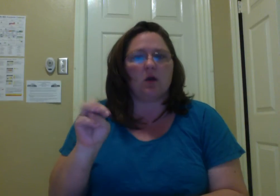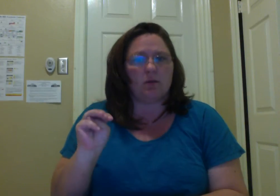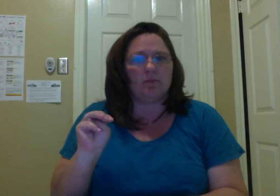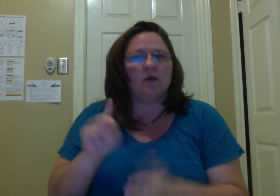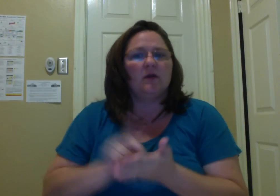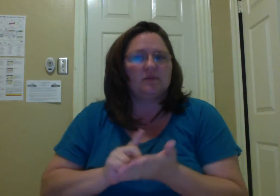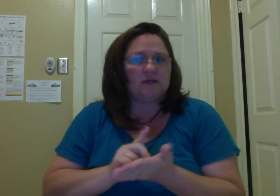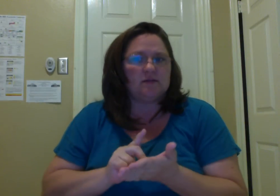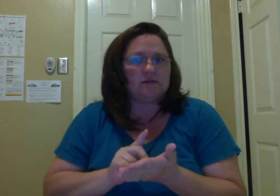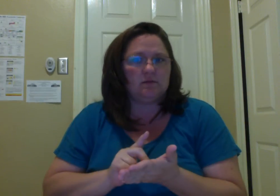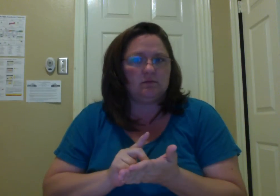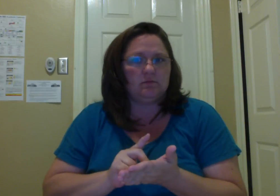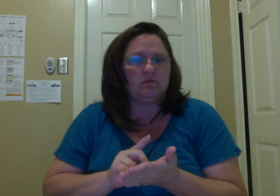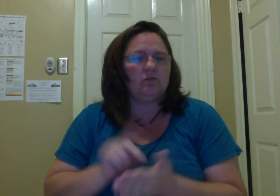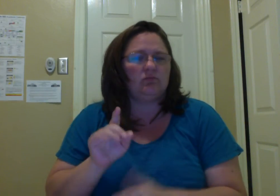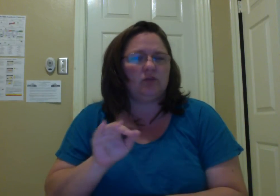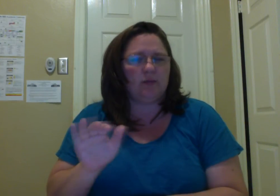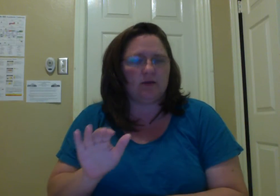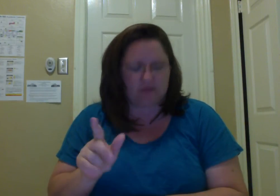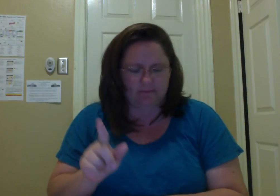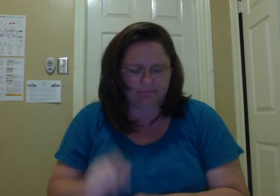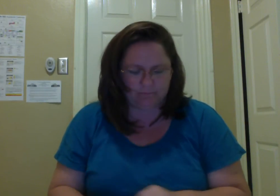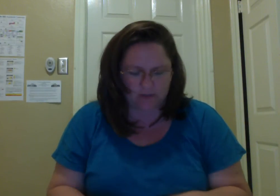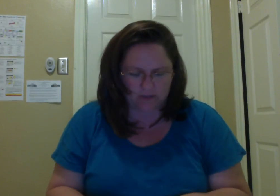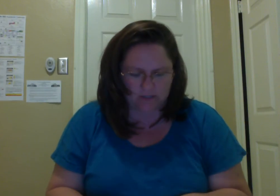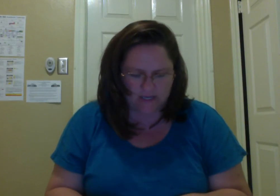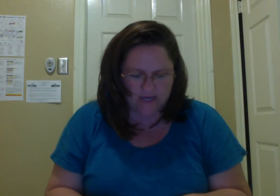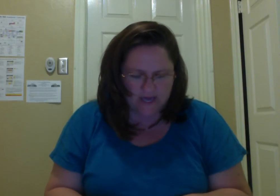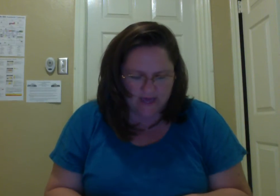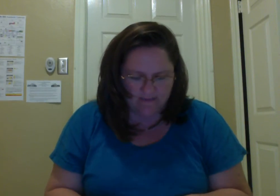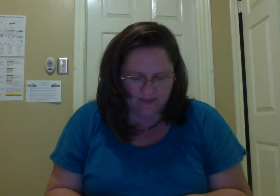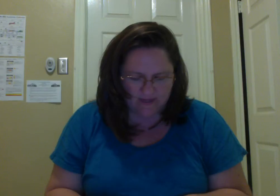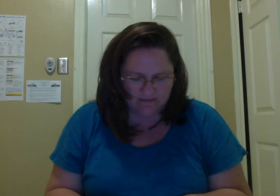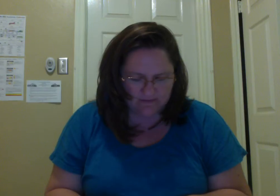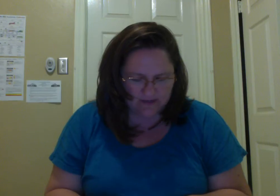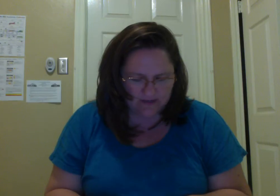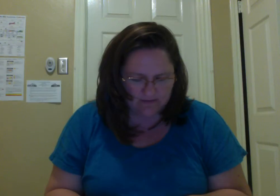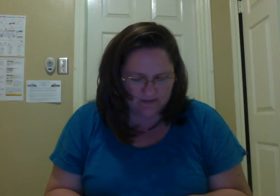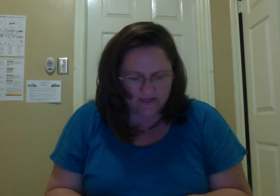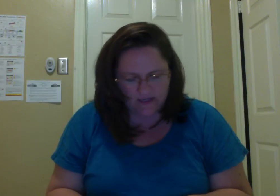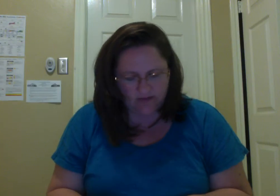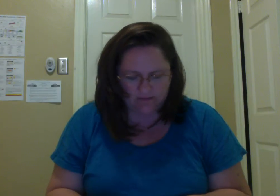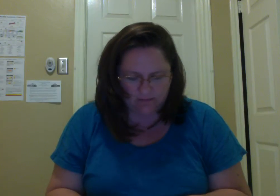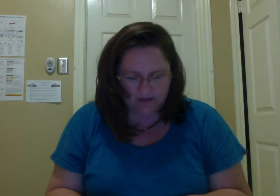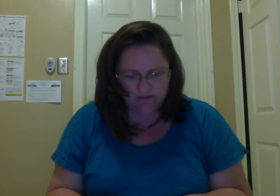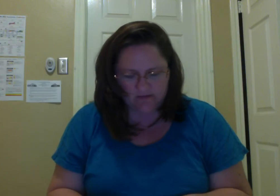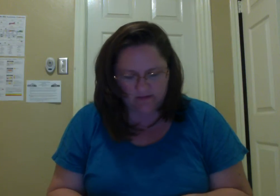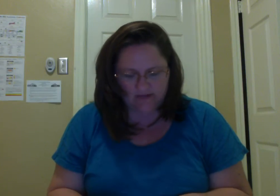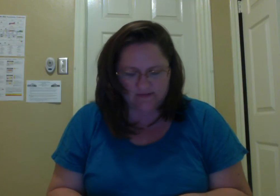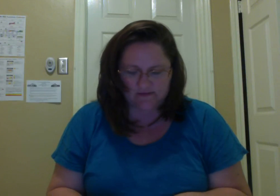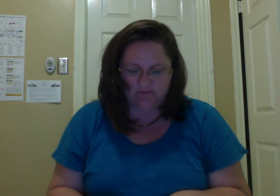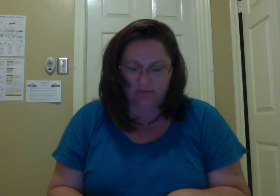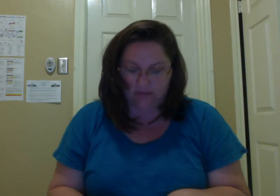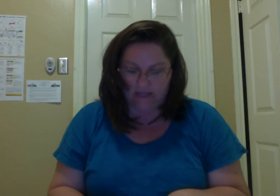CD-ROM, disc. So you need to practice that. Okay? And then it says he clicks the mouse and gets his favorite